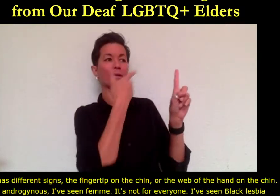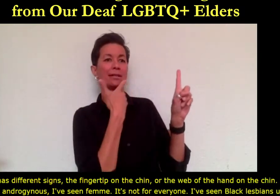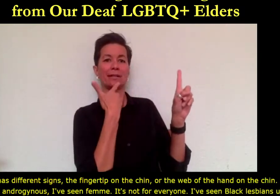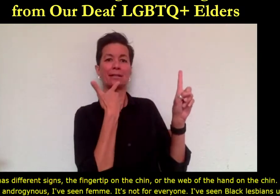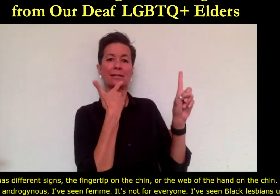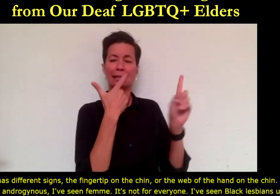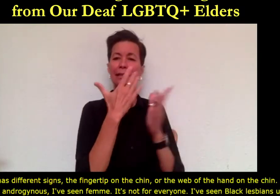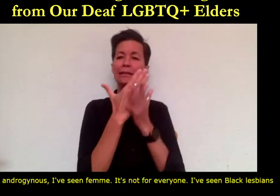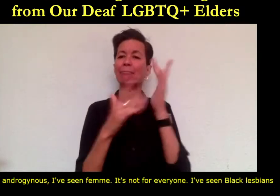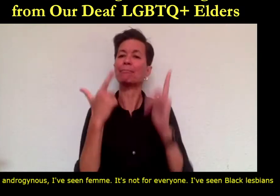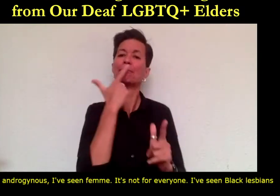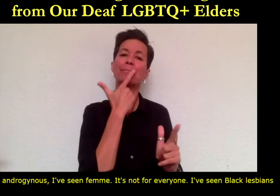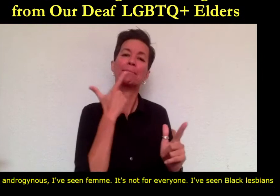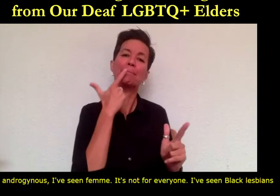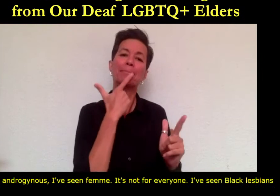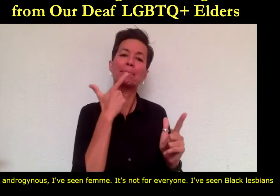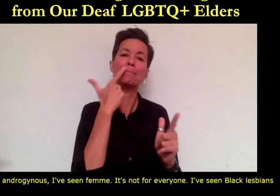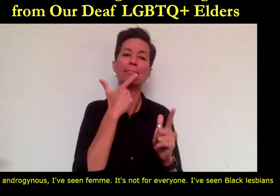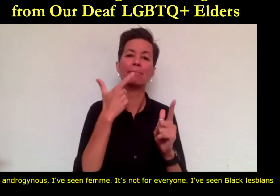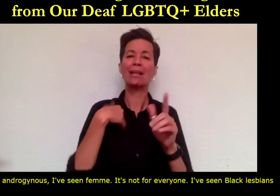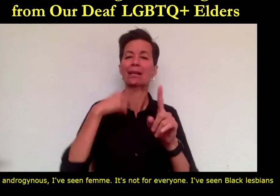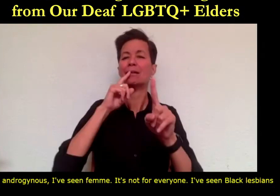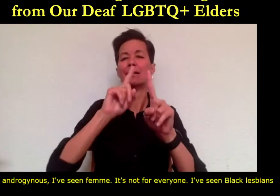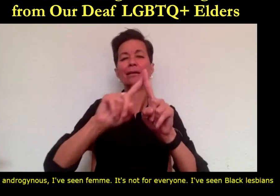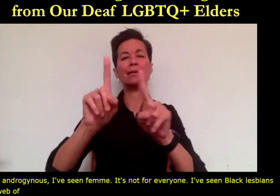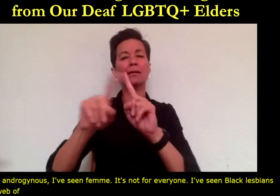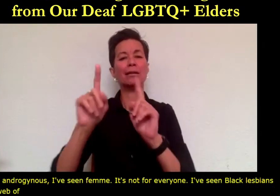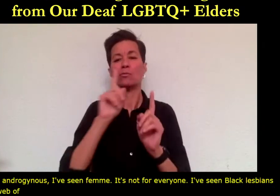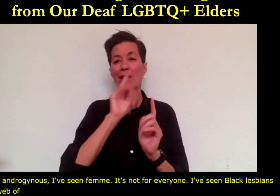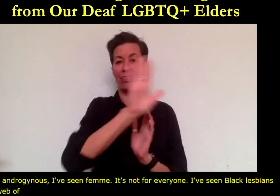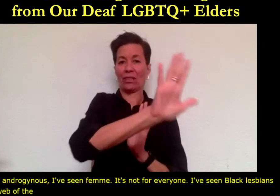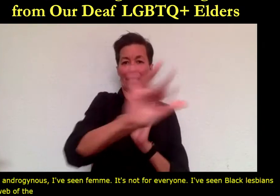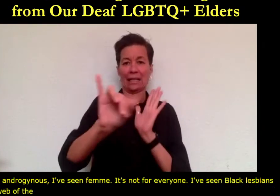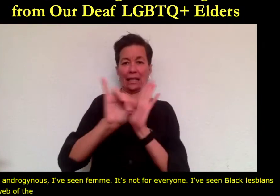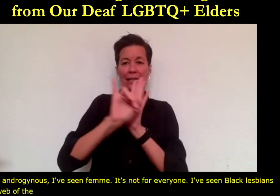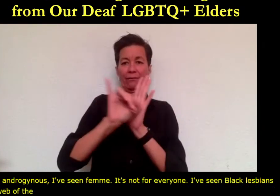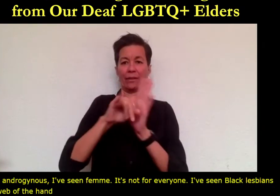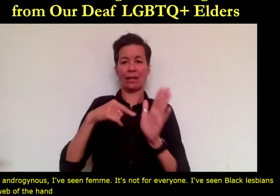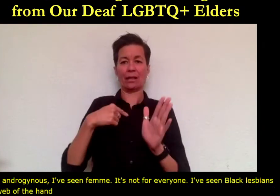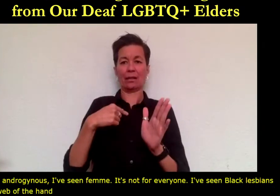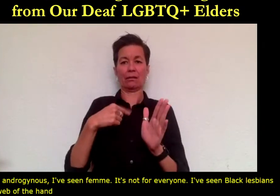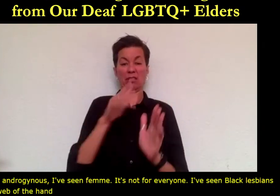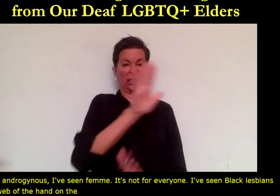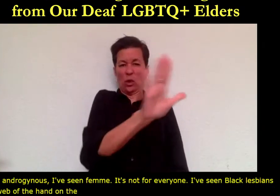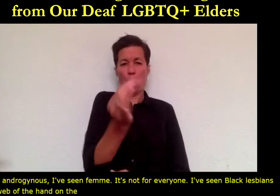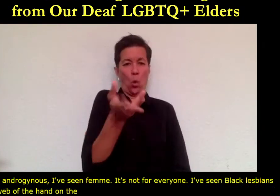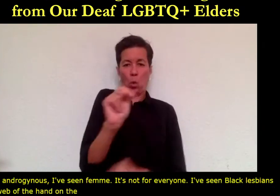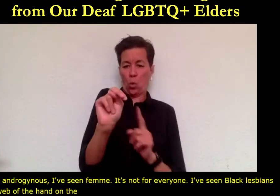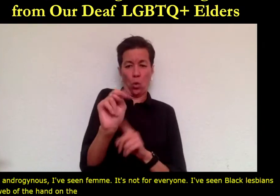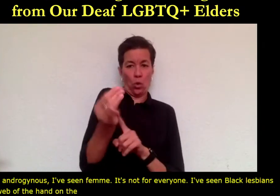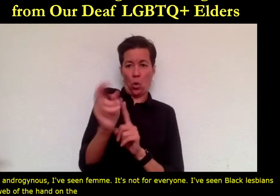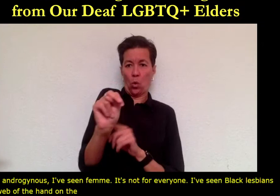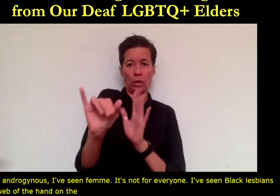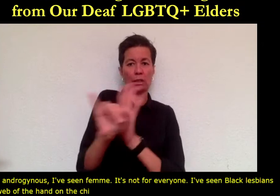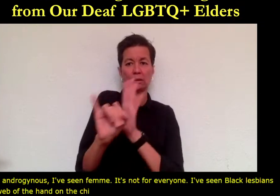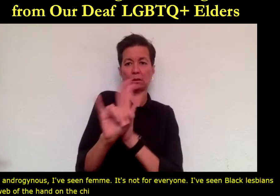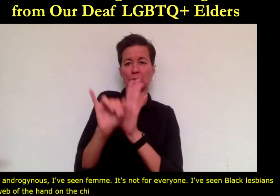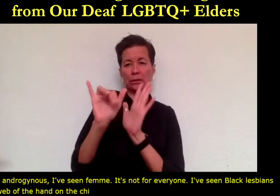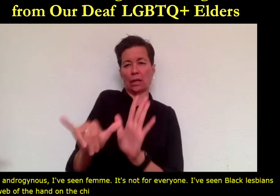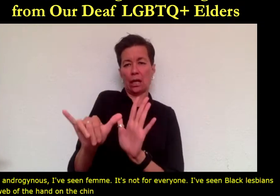modified you know but other people use it on the lips like lipstick lesbian and that depends on their identity it's